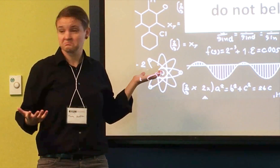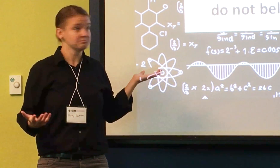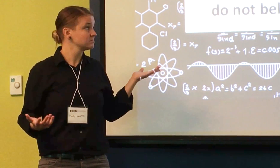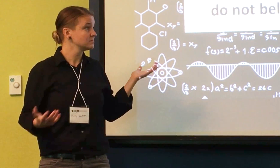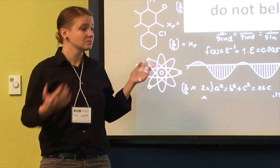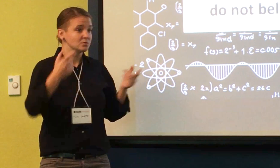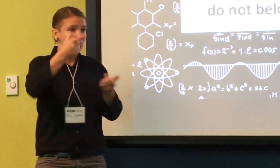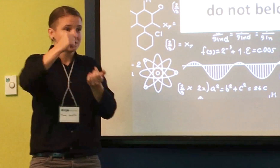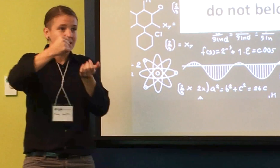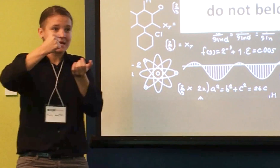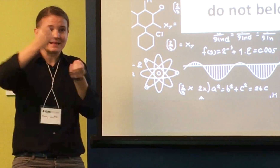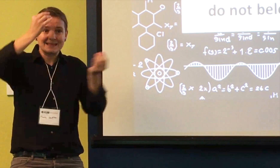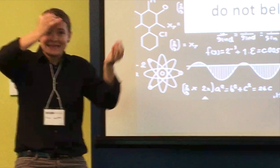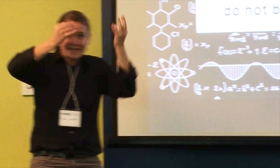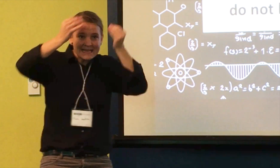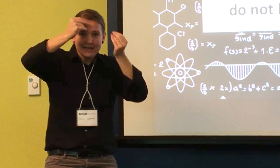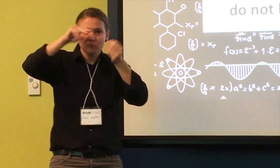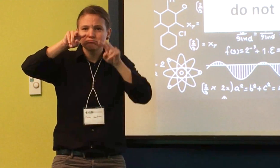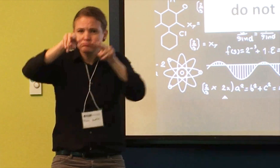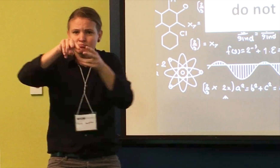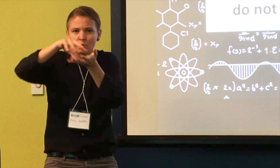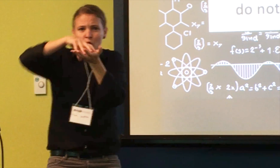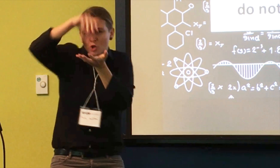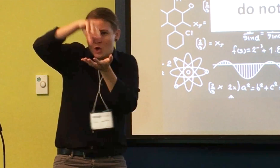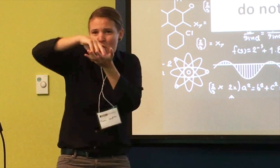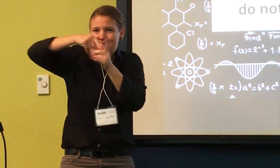don't belong to any particular language?